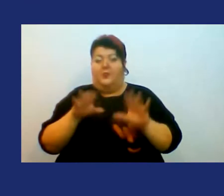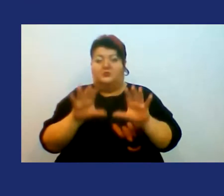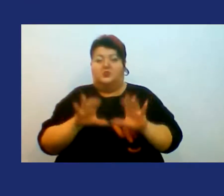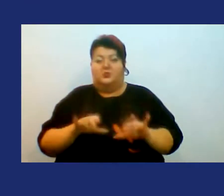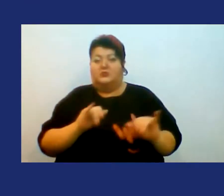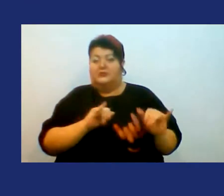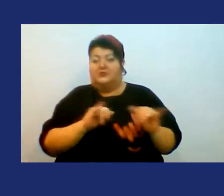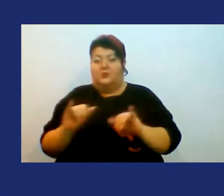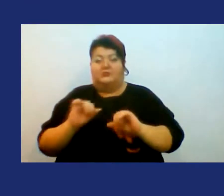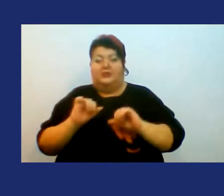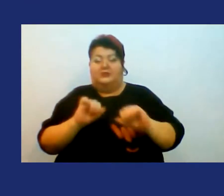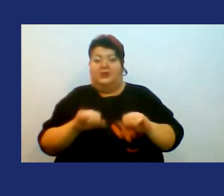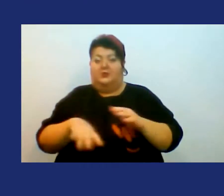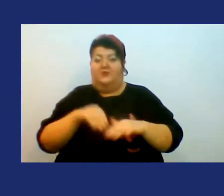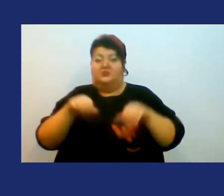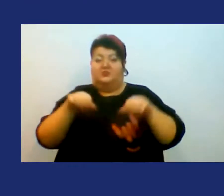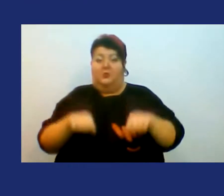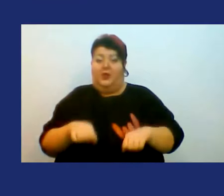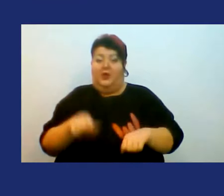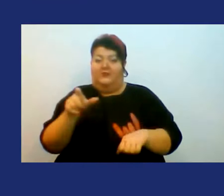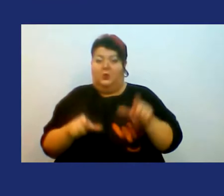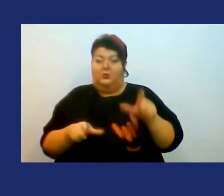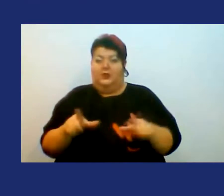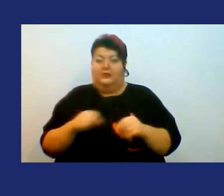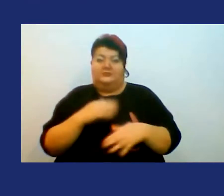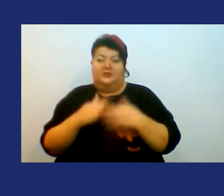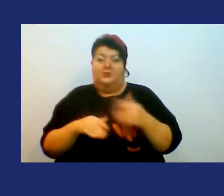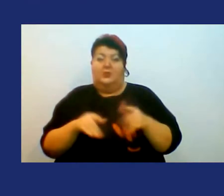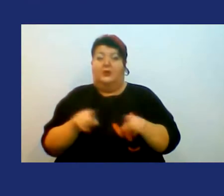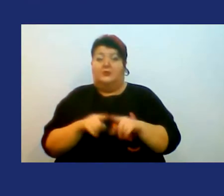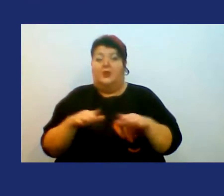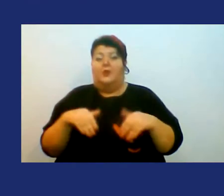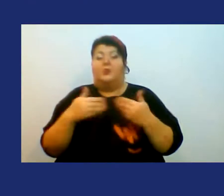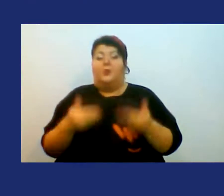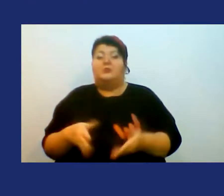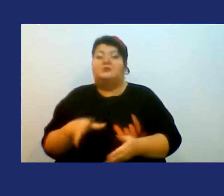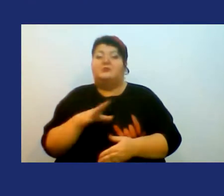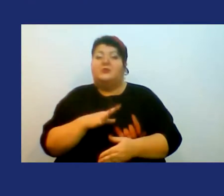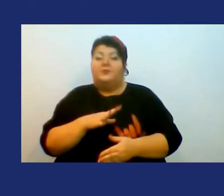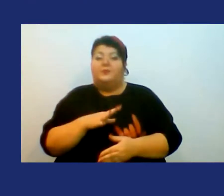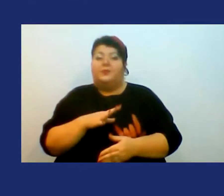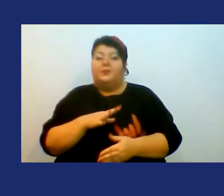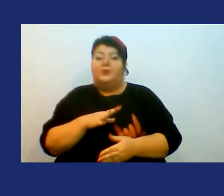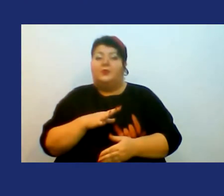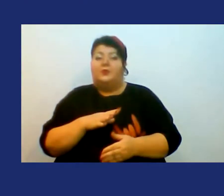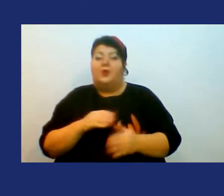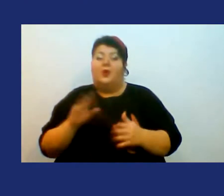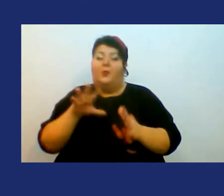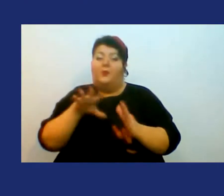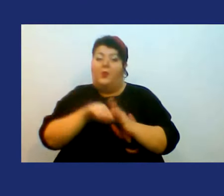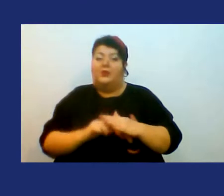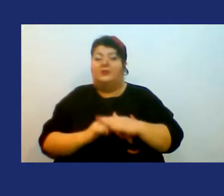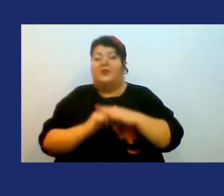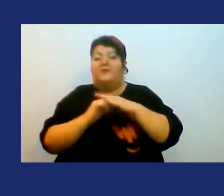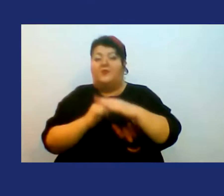would improve the norms of the electoral code to better exercise the right to vote for persons